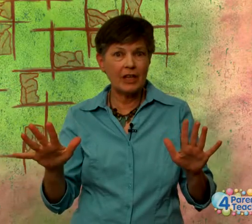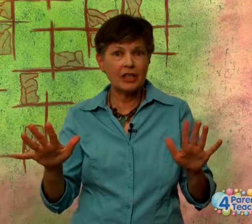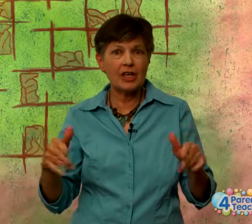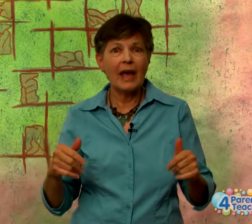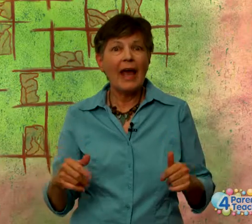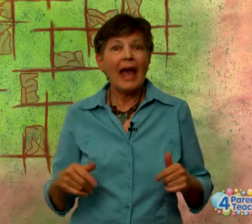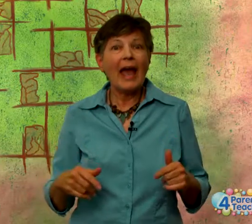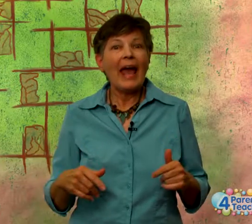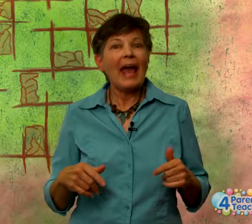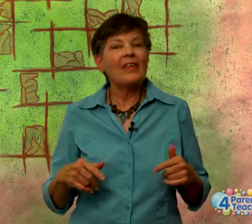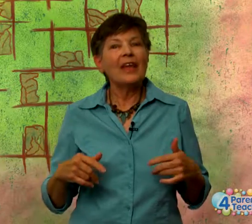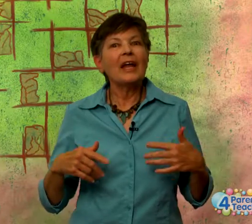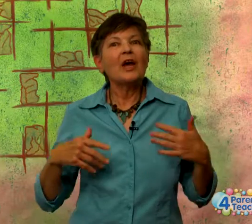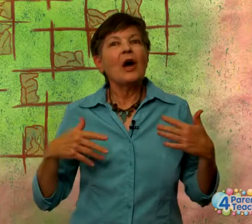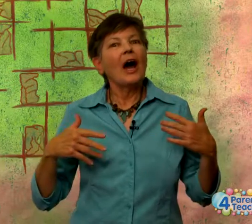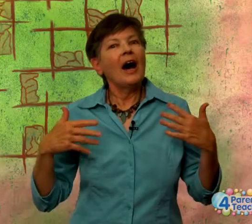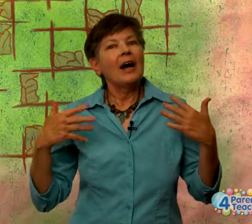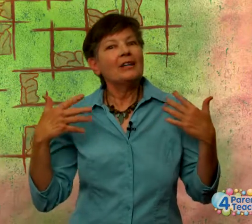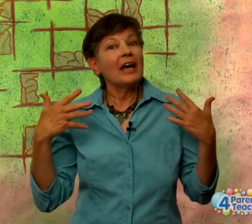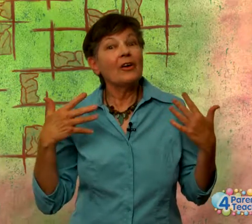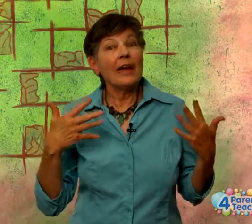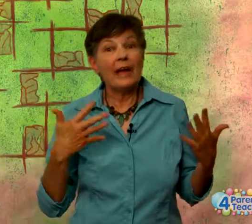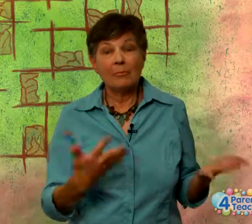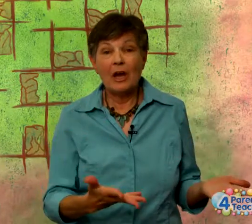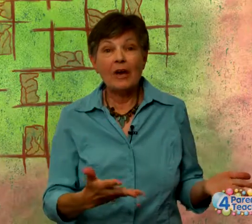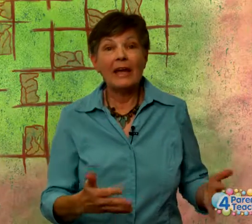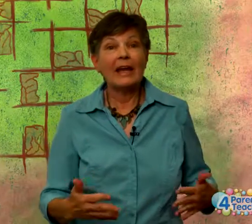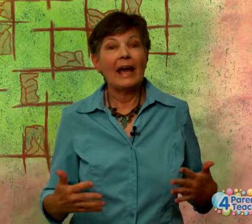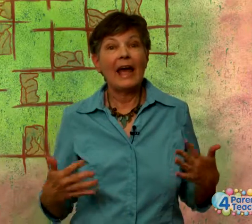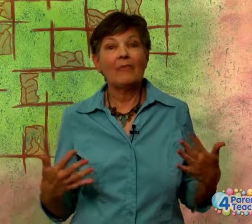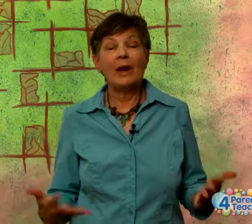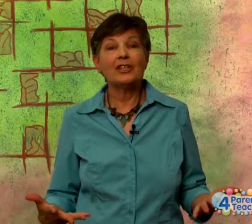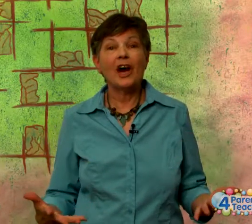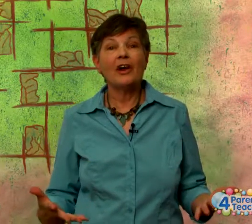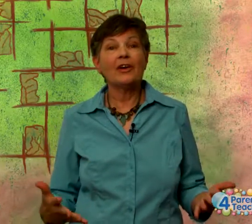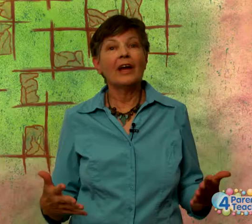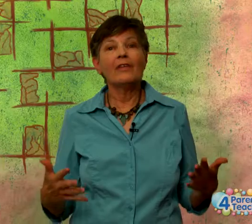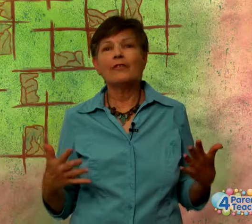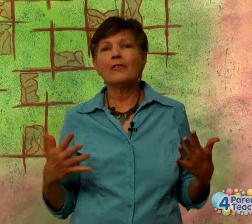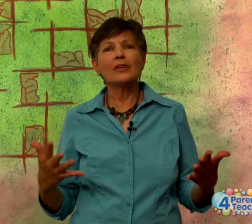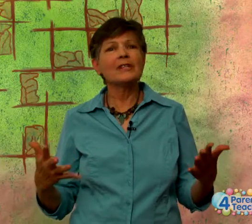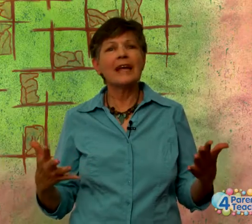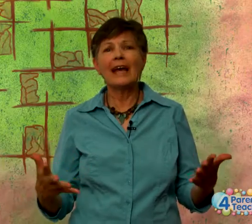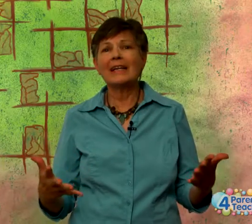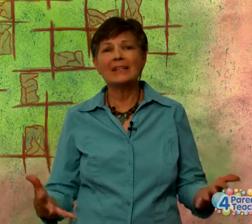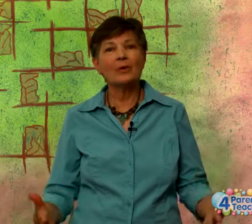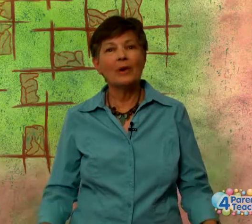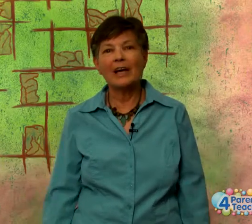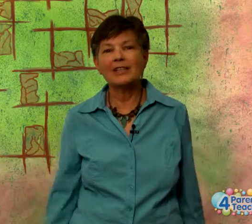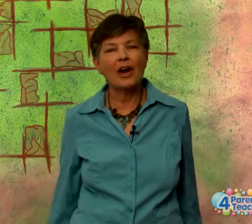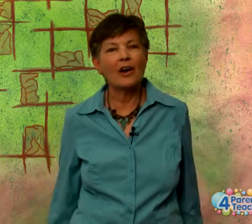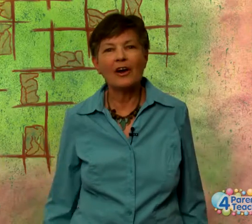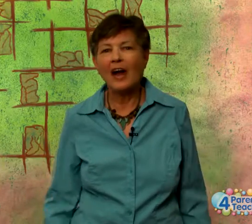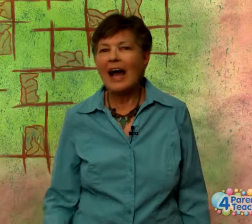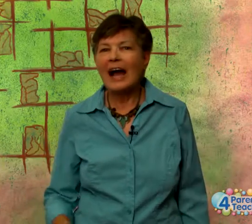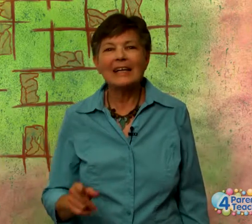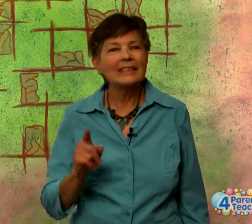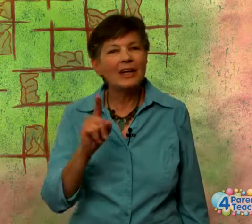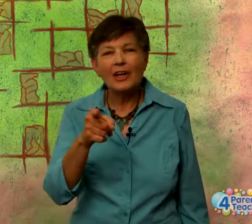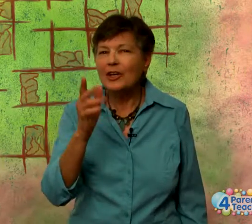finished? And then later I get married and I have my daughter, and the first thing I did when I saw her, I said,